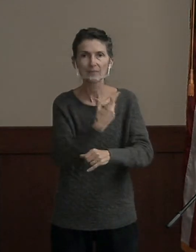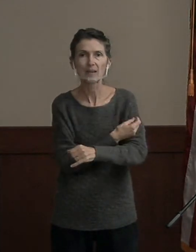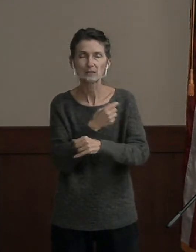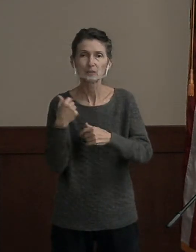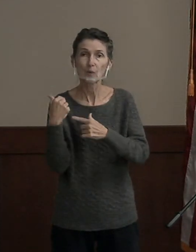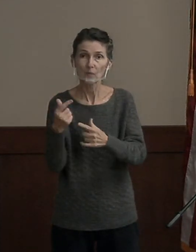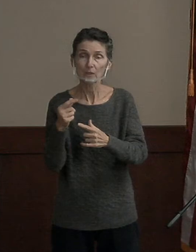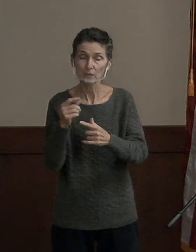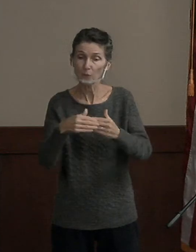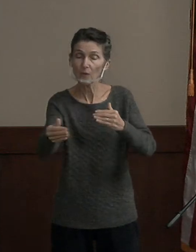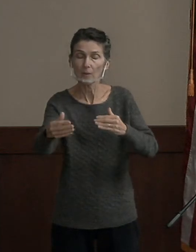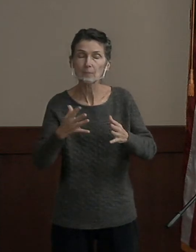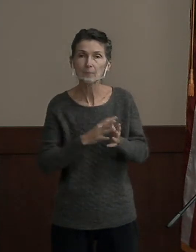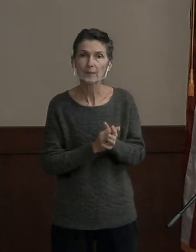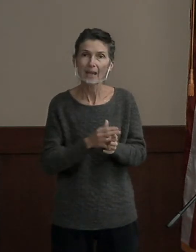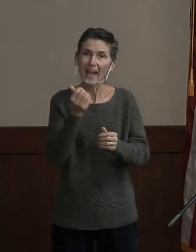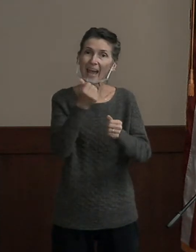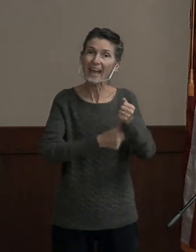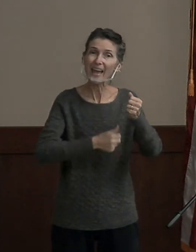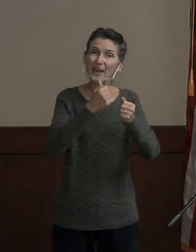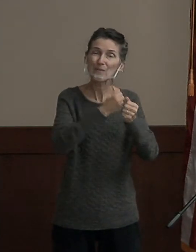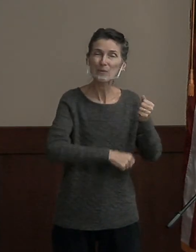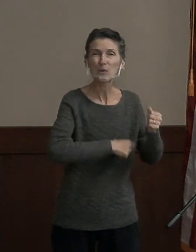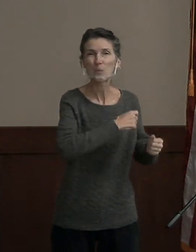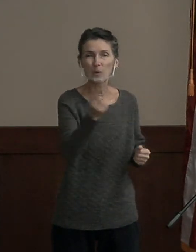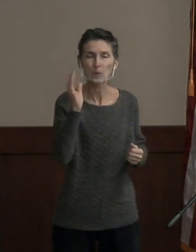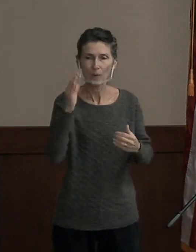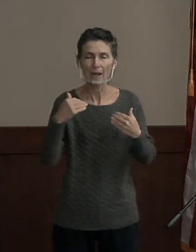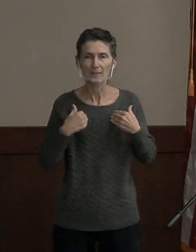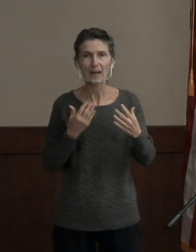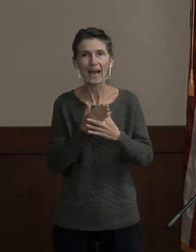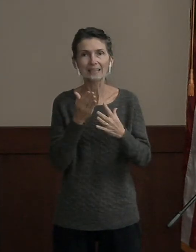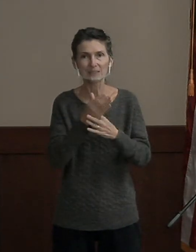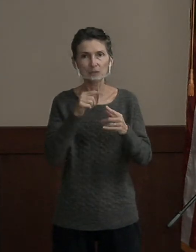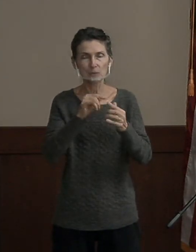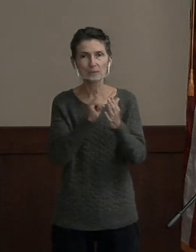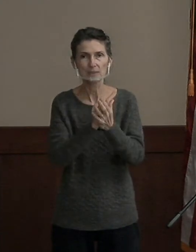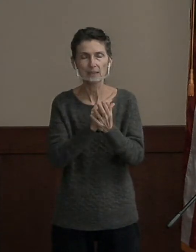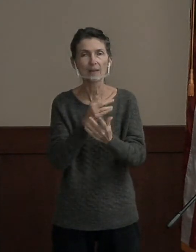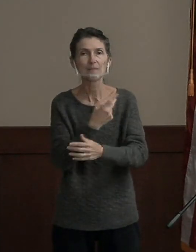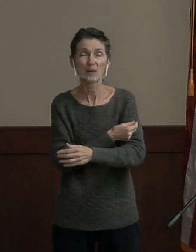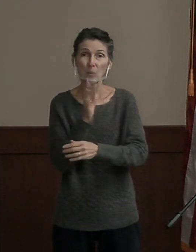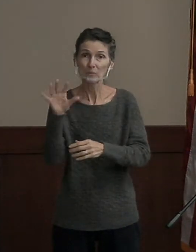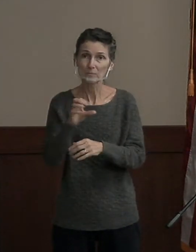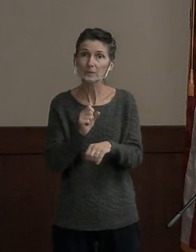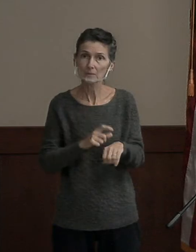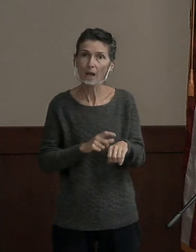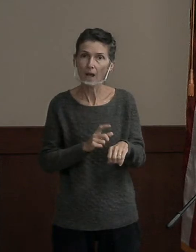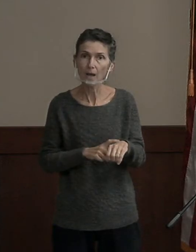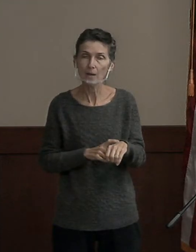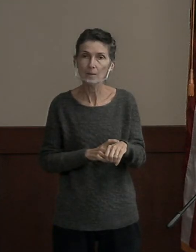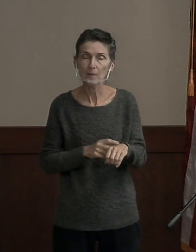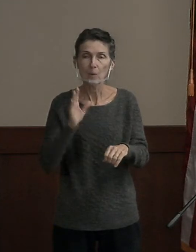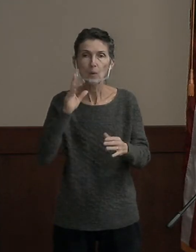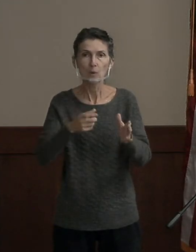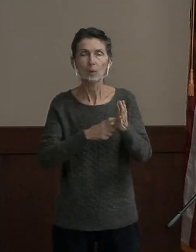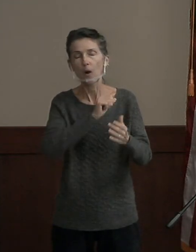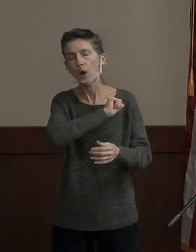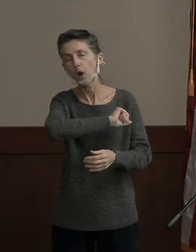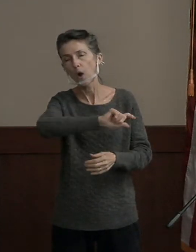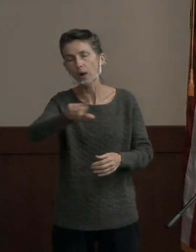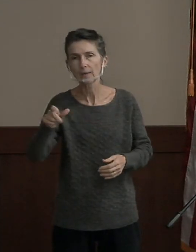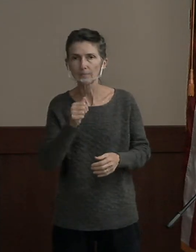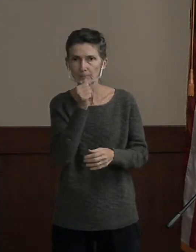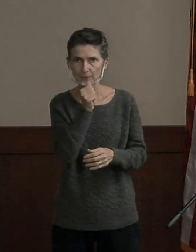So while everyone will eventually have access to the vaccine, it will take time, and it's going to require all of us to